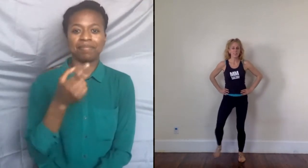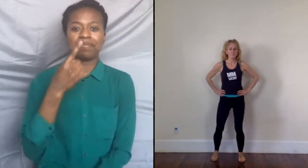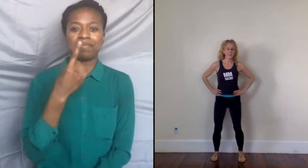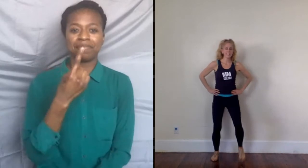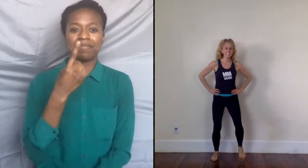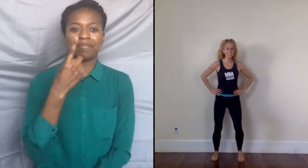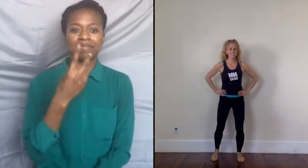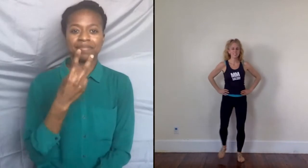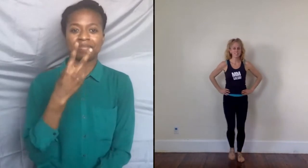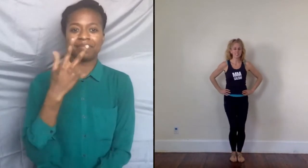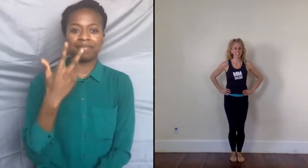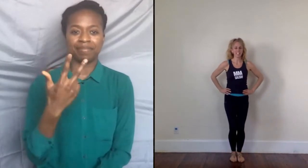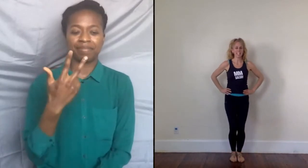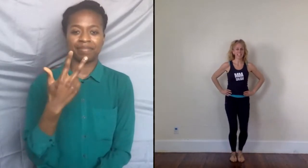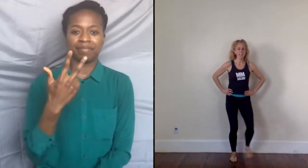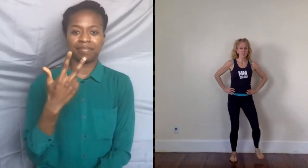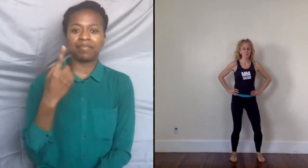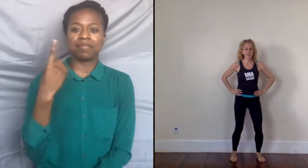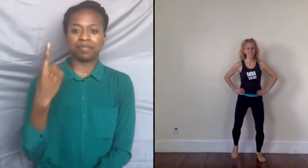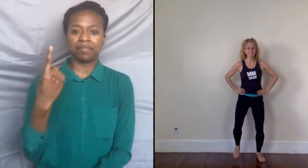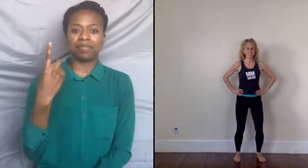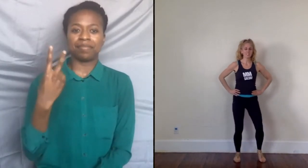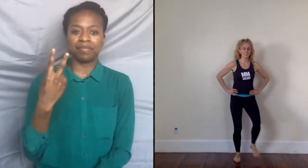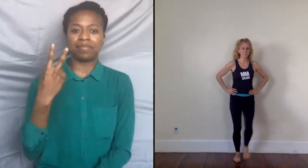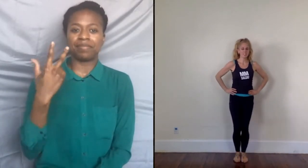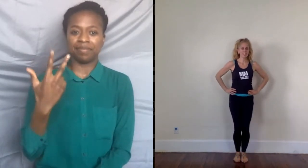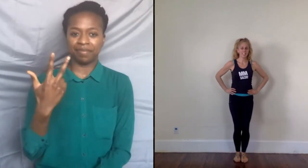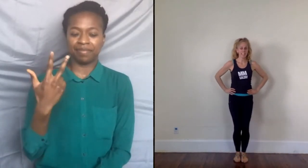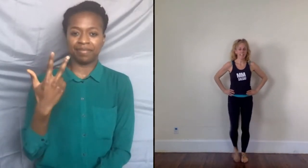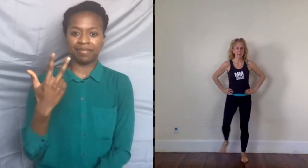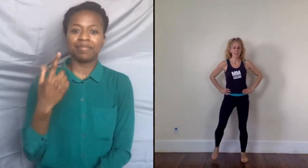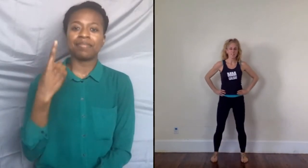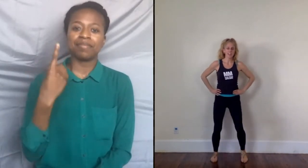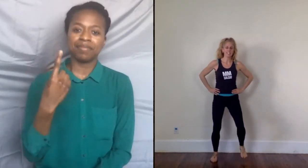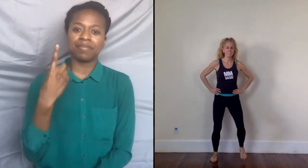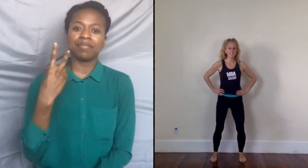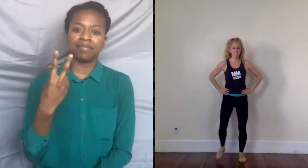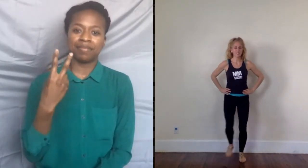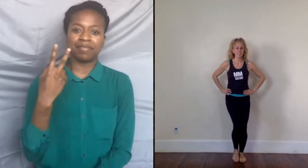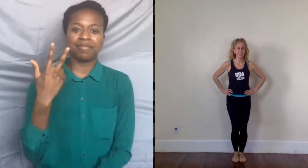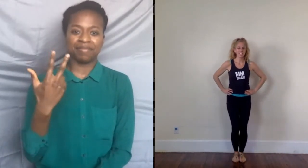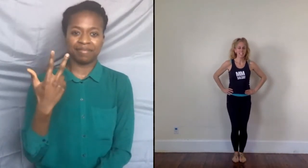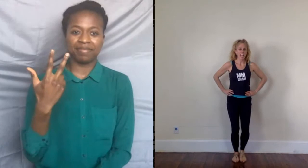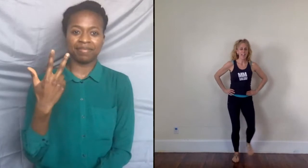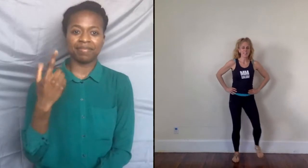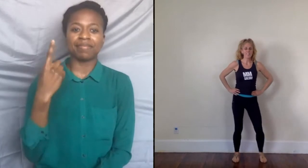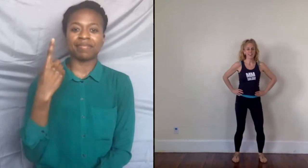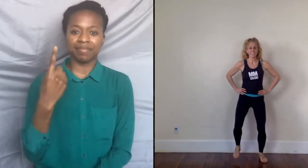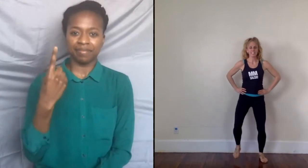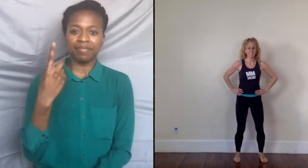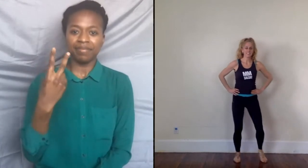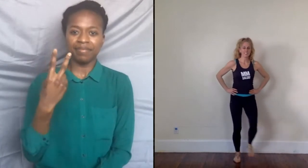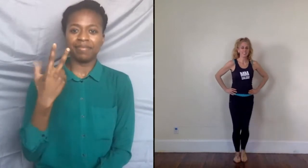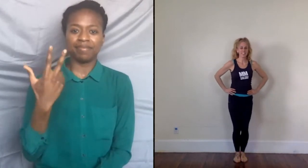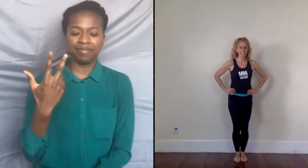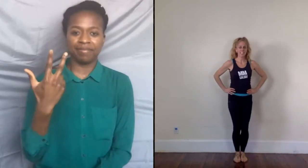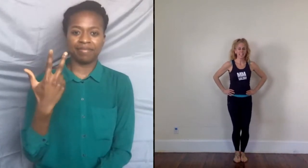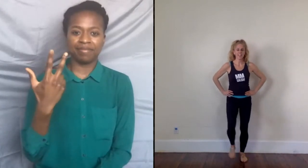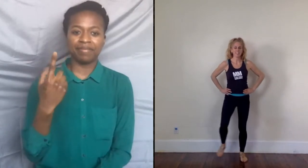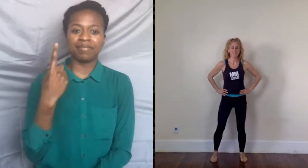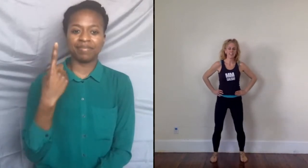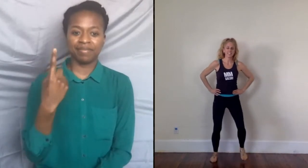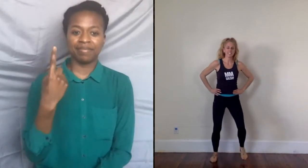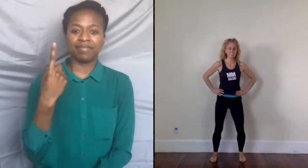and 1, 2, 3, and 1, 2, 3, and 1, 2, 3, 1, 2, 3,